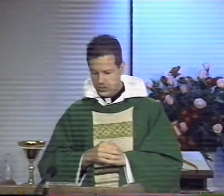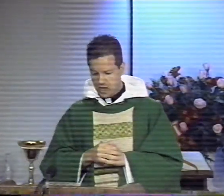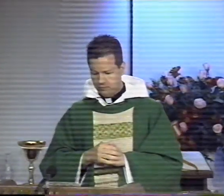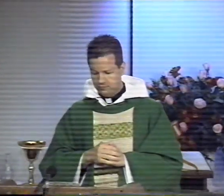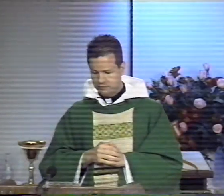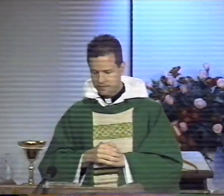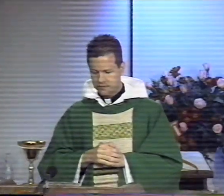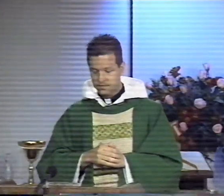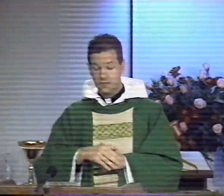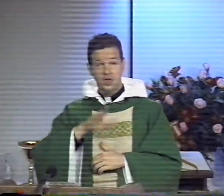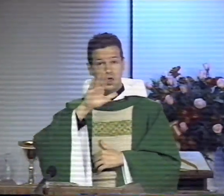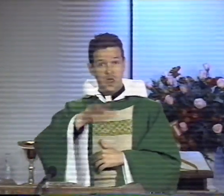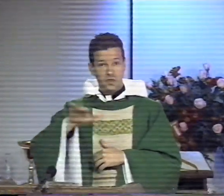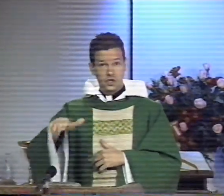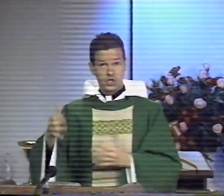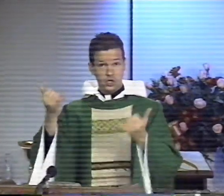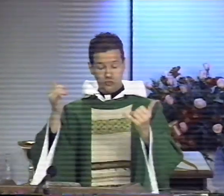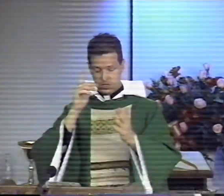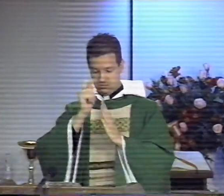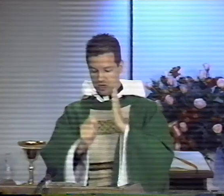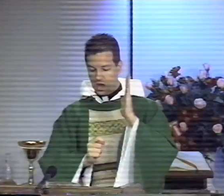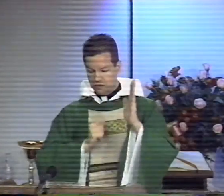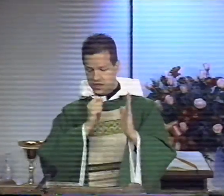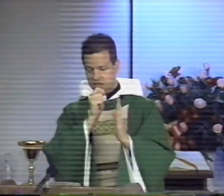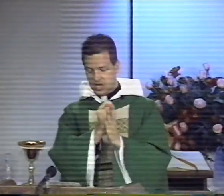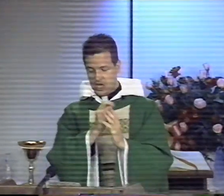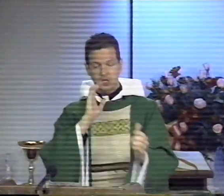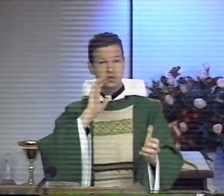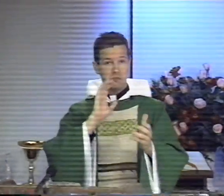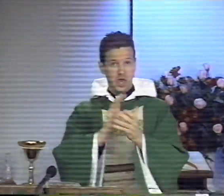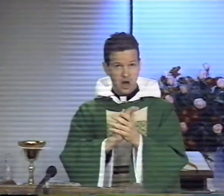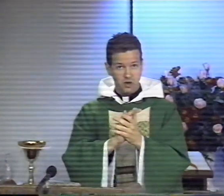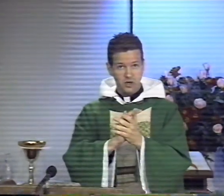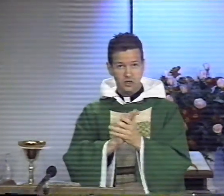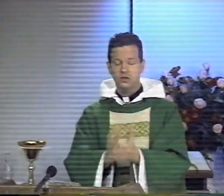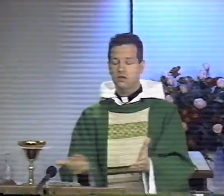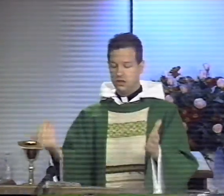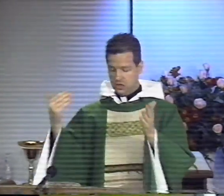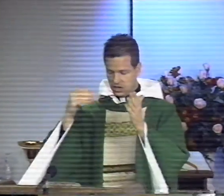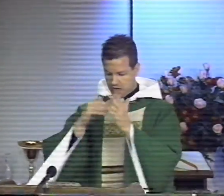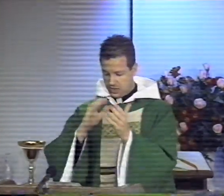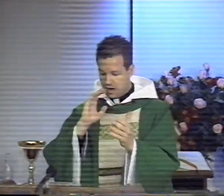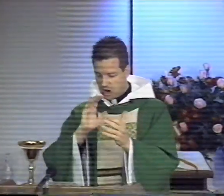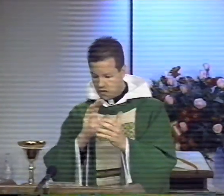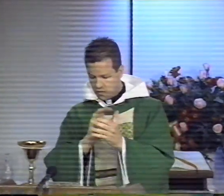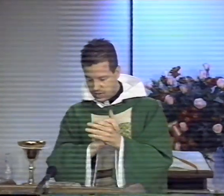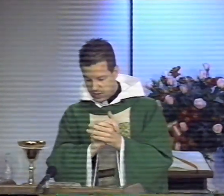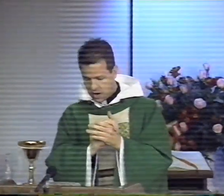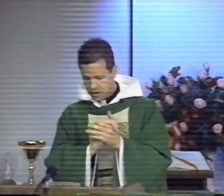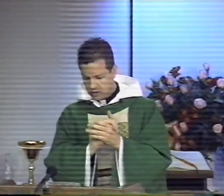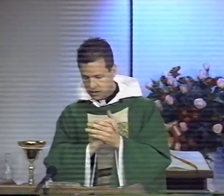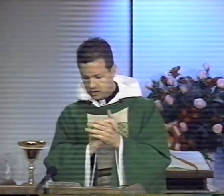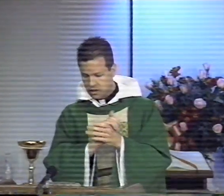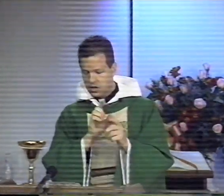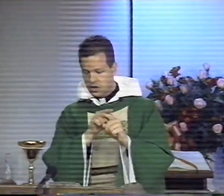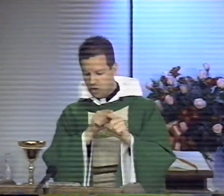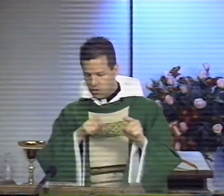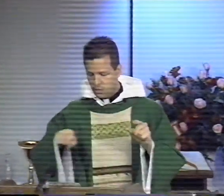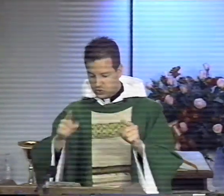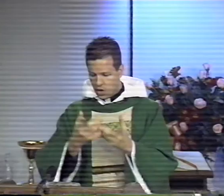them, "The children of this age married, and they are remarried. But those